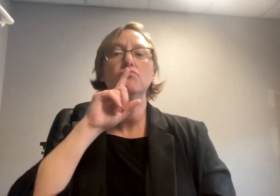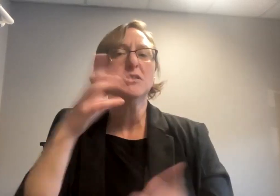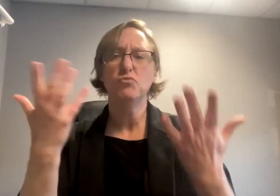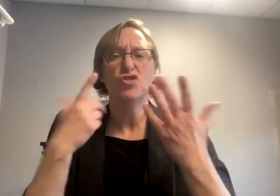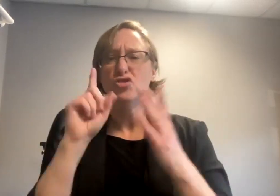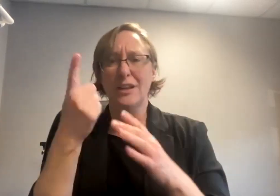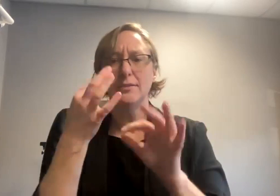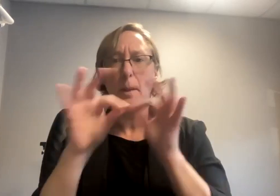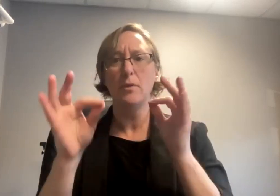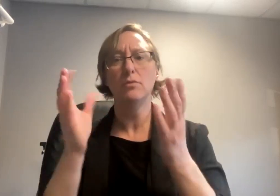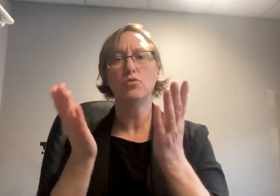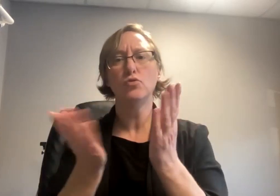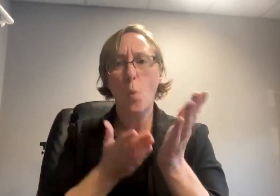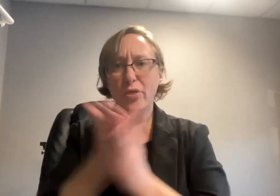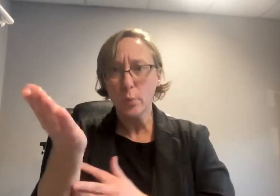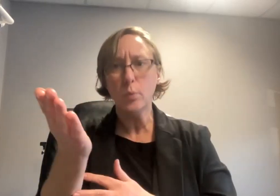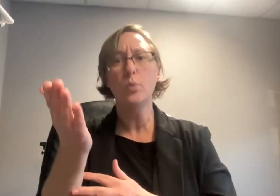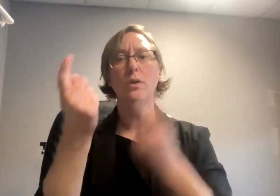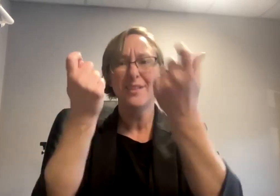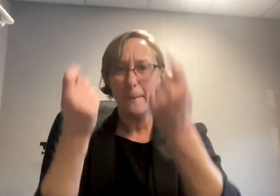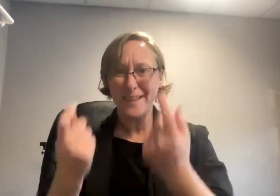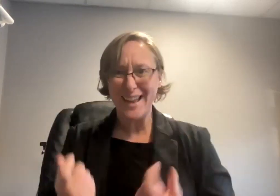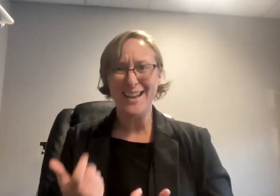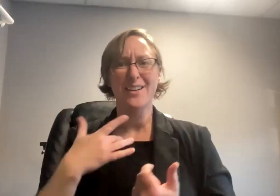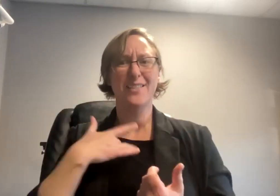Okay, Bobby and Chris, that's great.